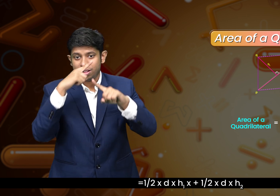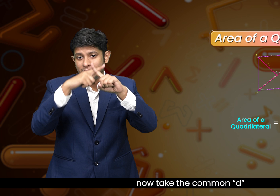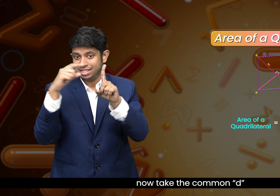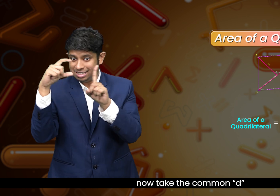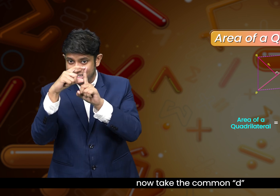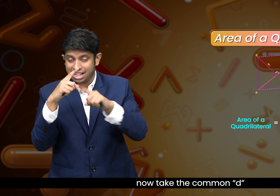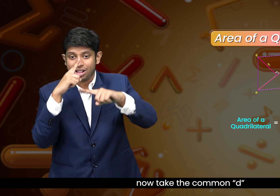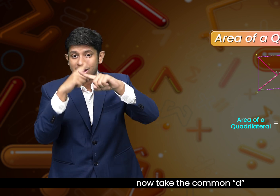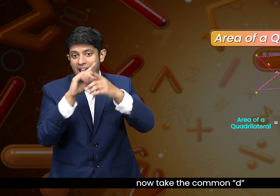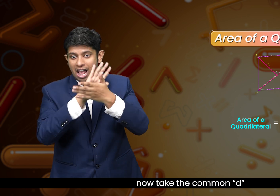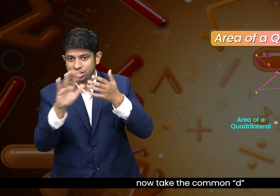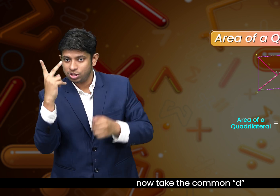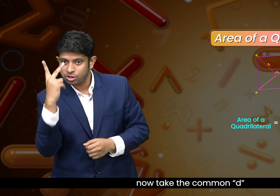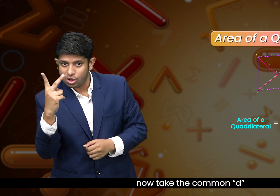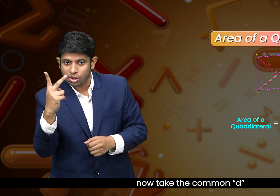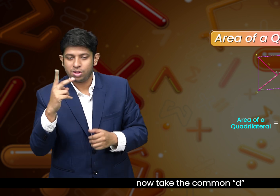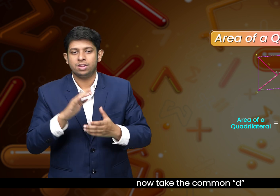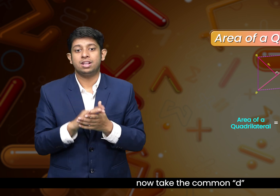Now take the common d,